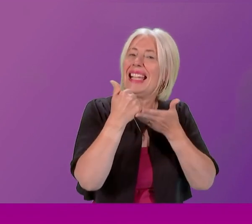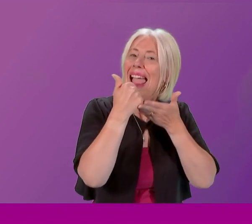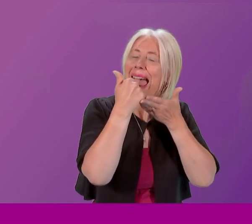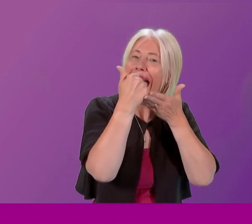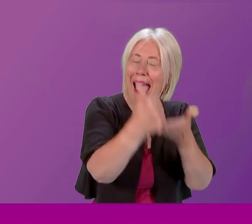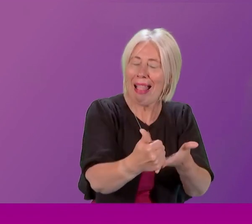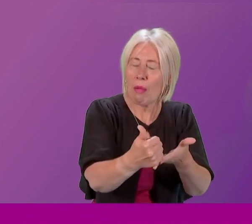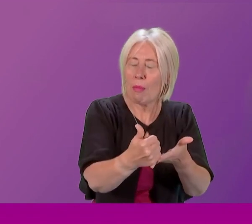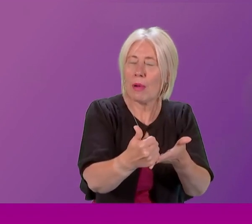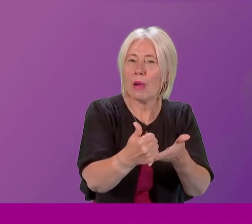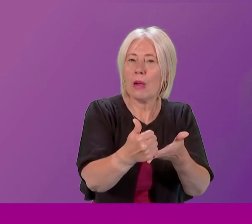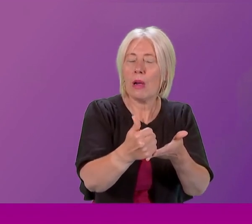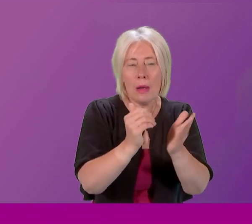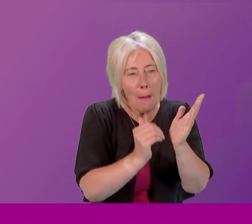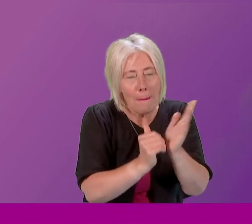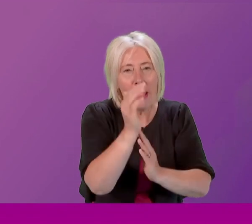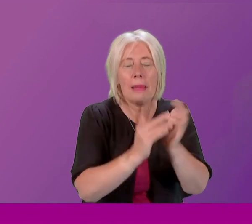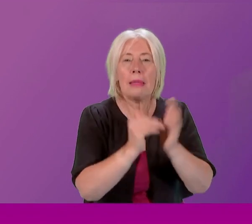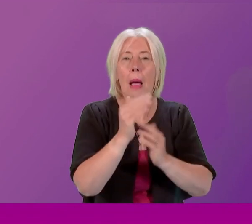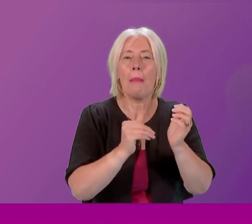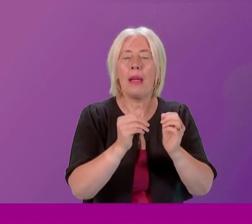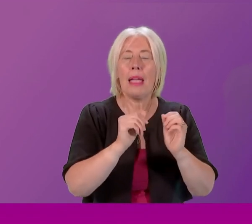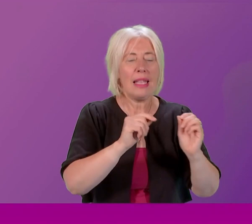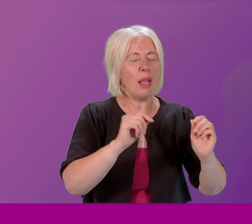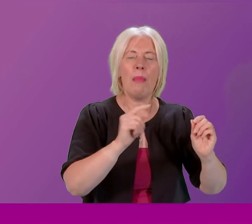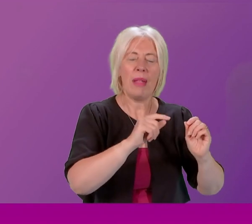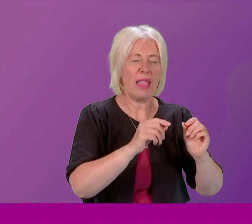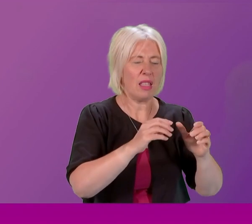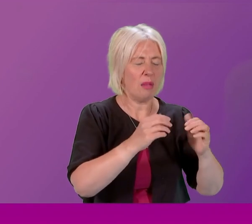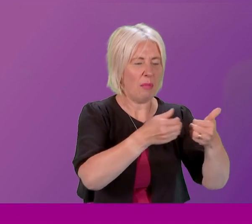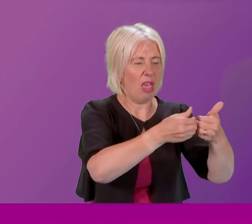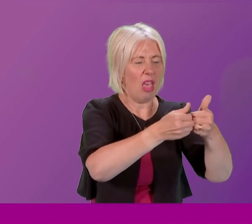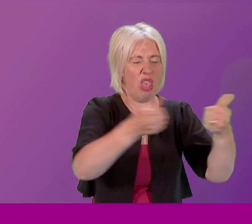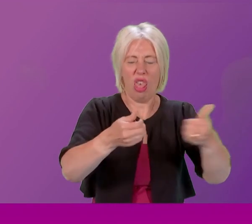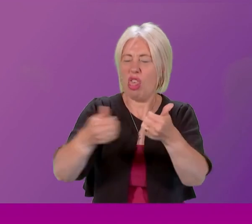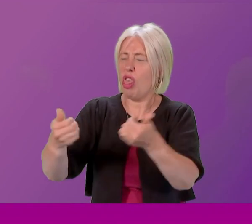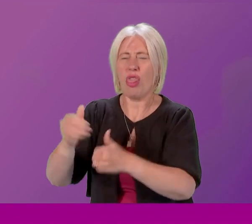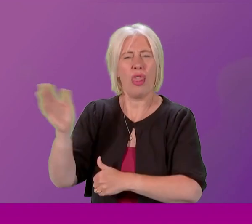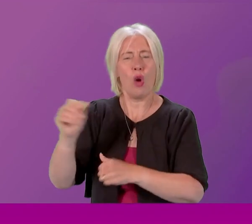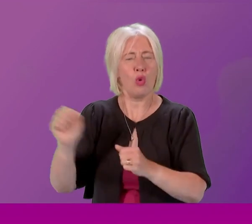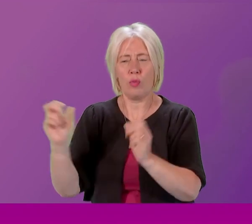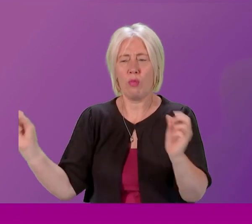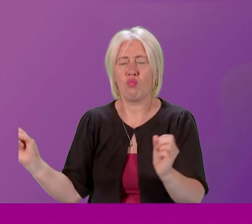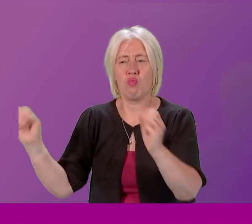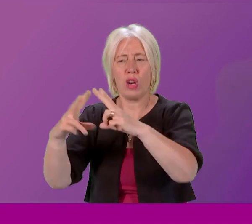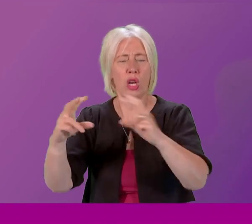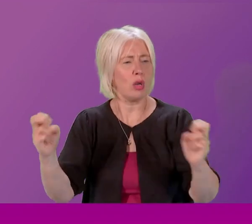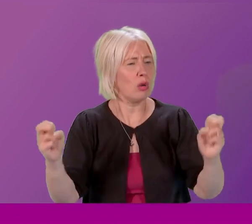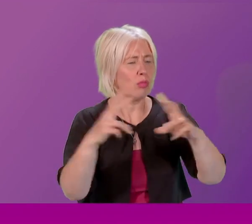bring and build some of these bridges in connection with the different disciplines of